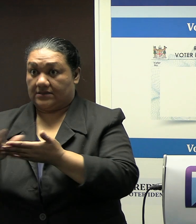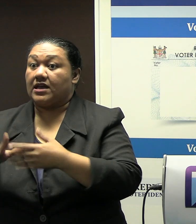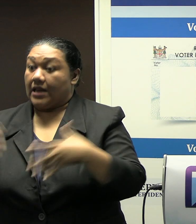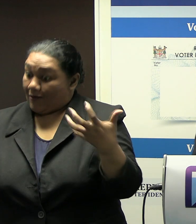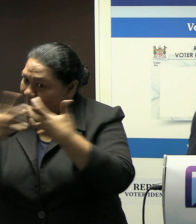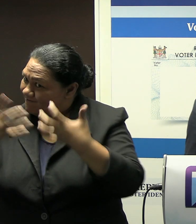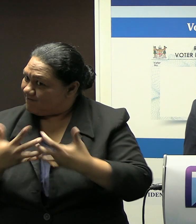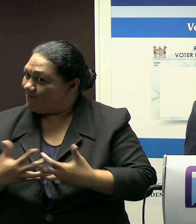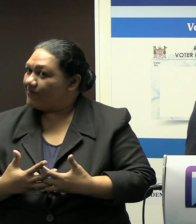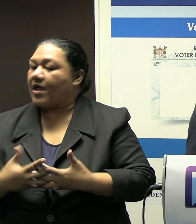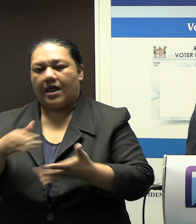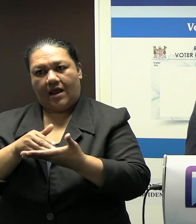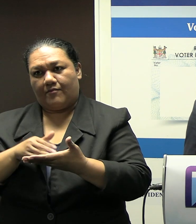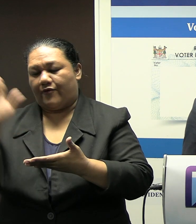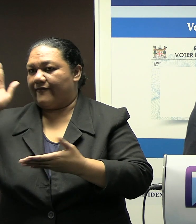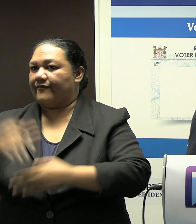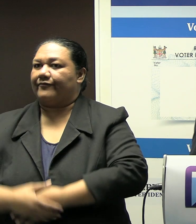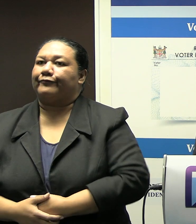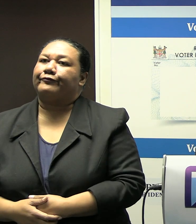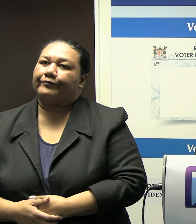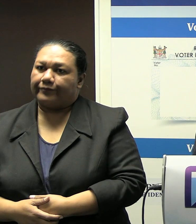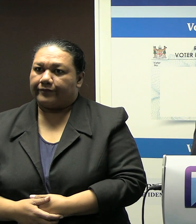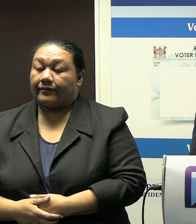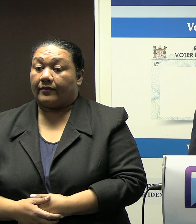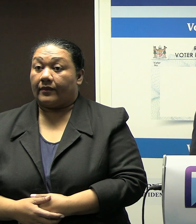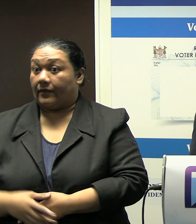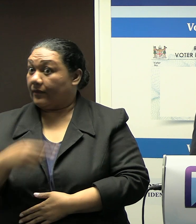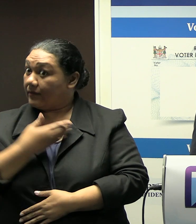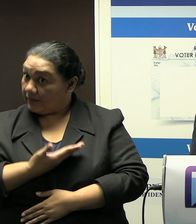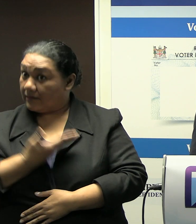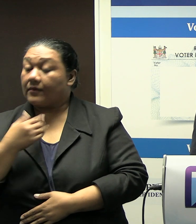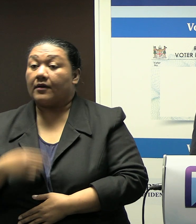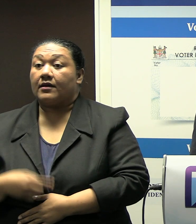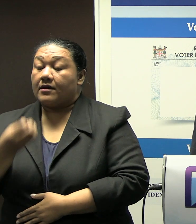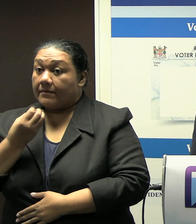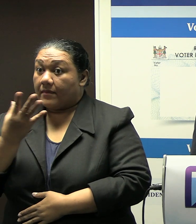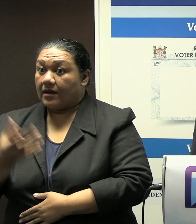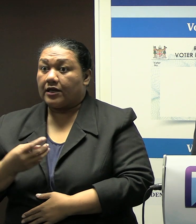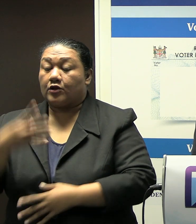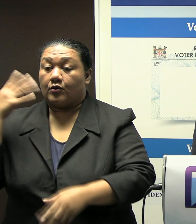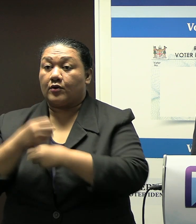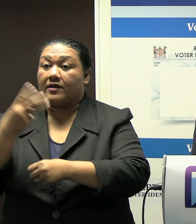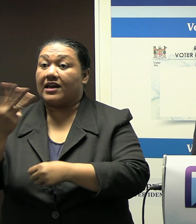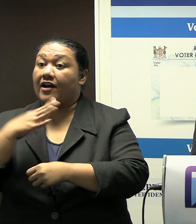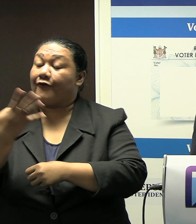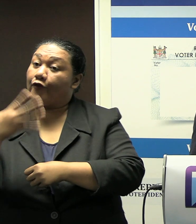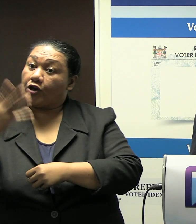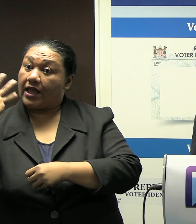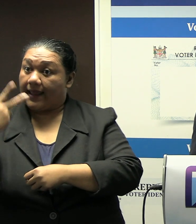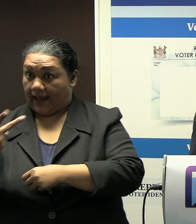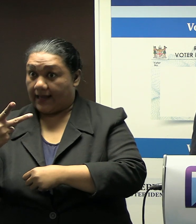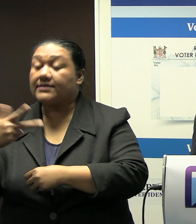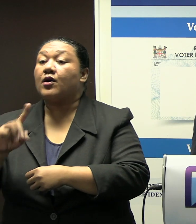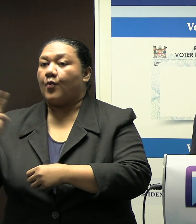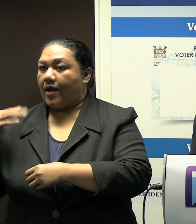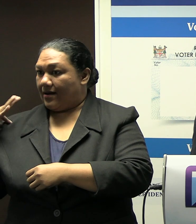have been duly approved. As it stands, we have a total number of 348 candidates who have